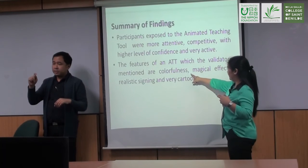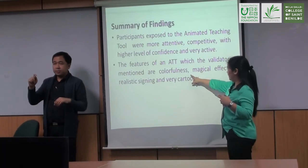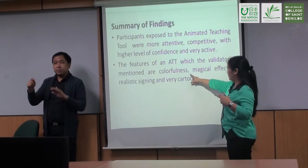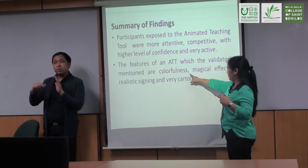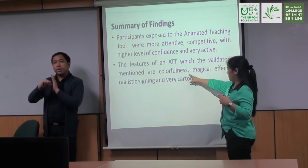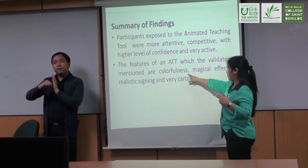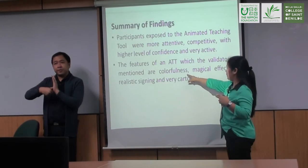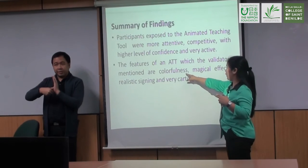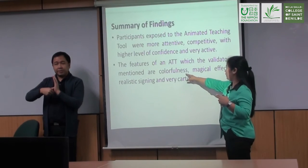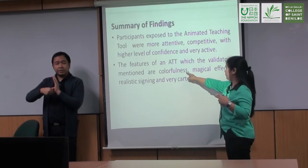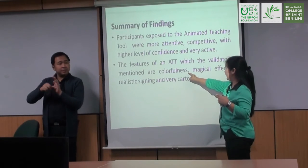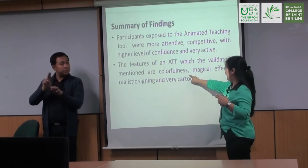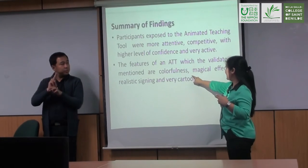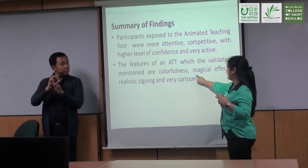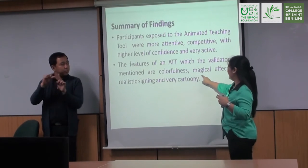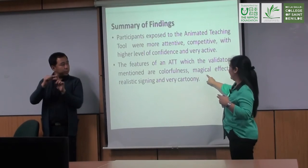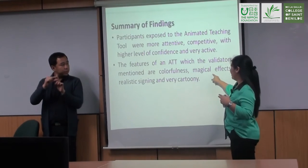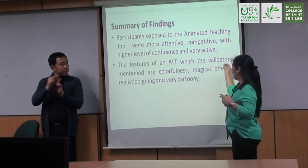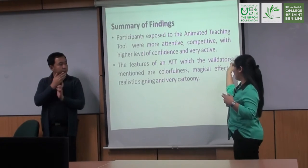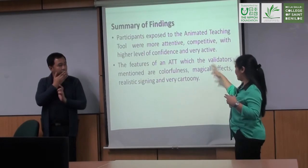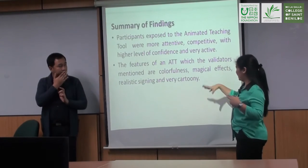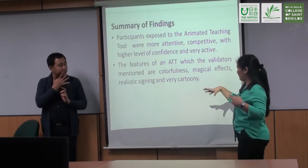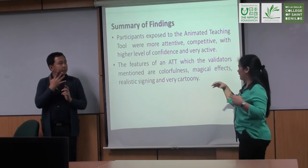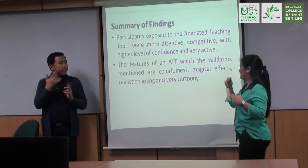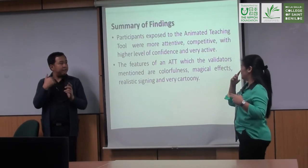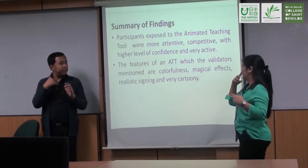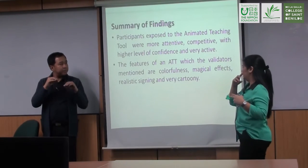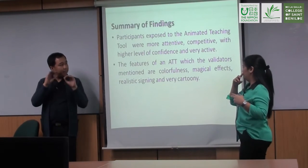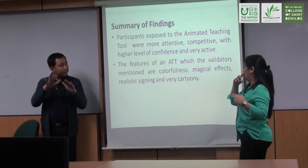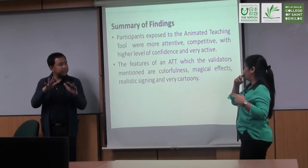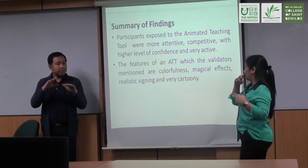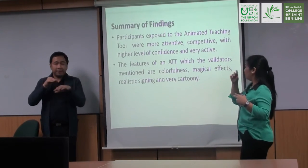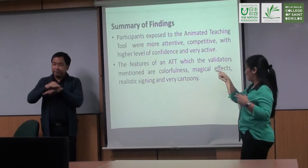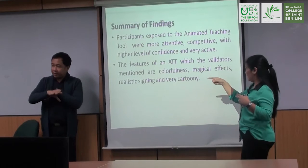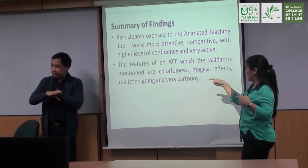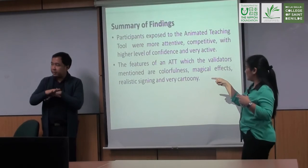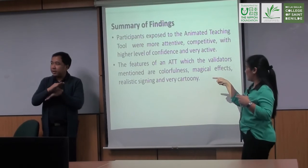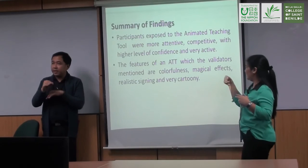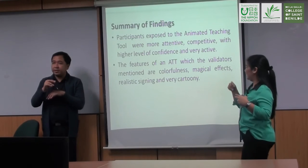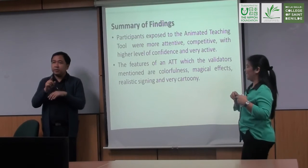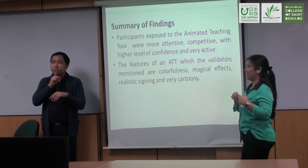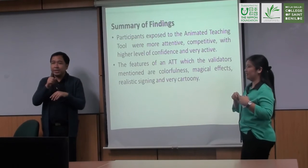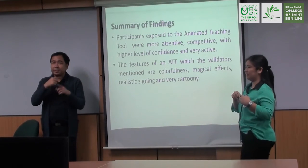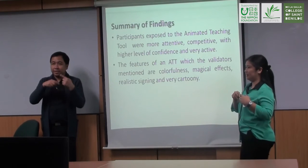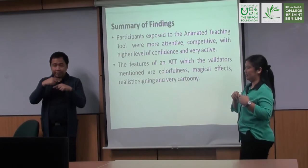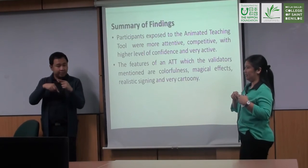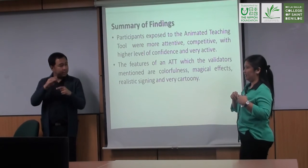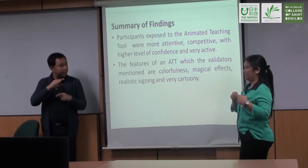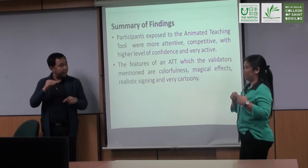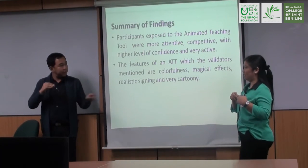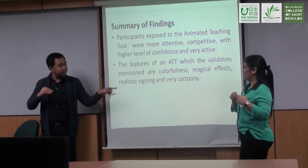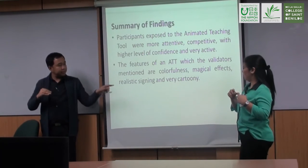highlighted the word colorfulness, magical effects, realistic signing, and